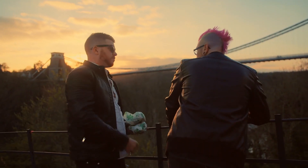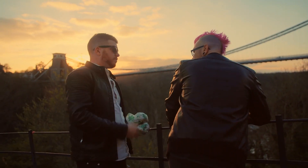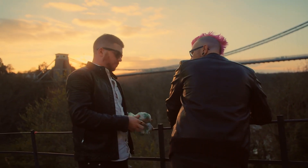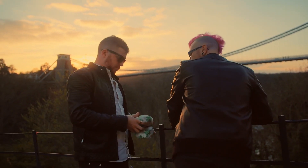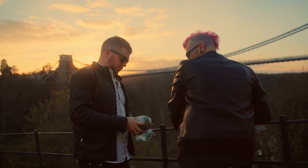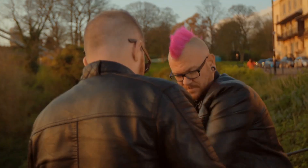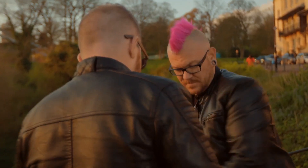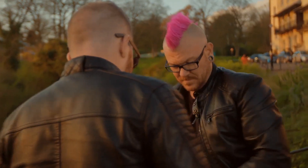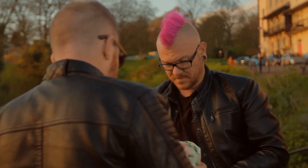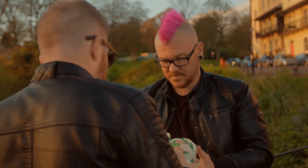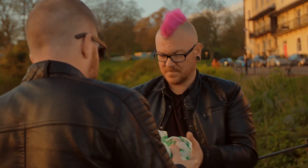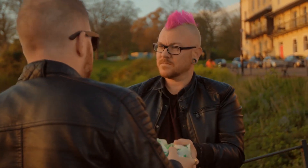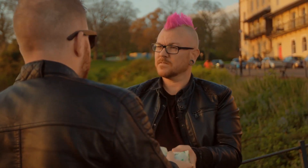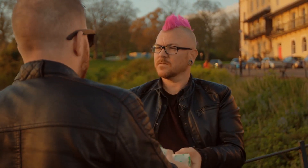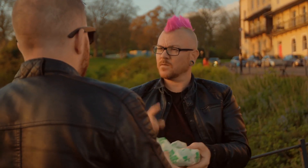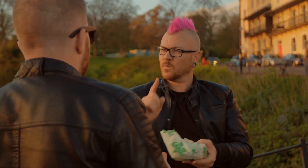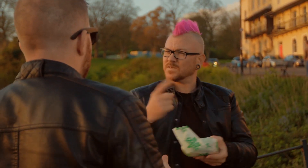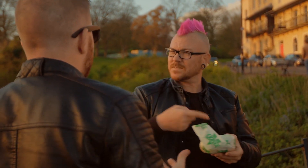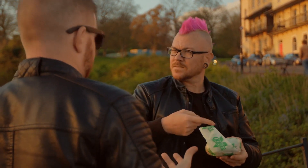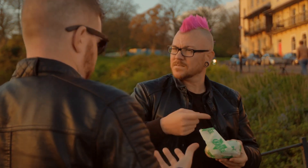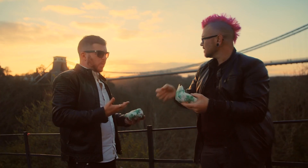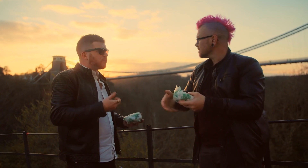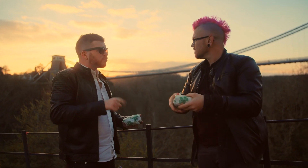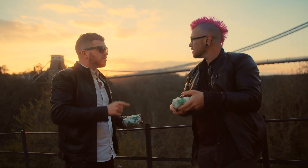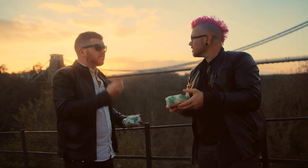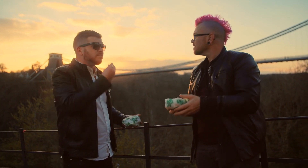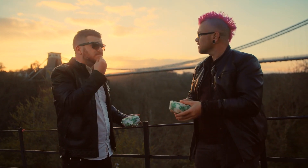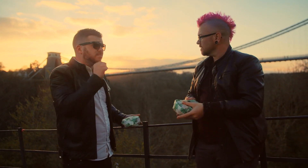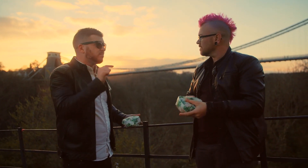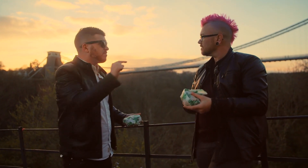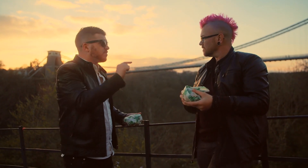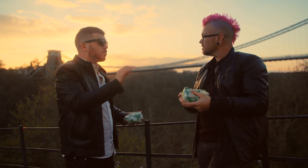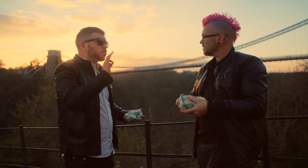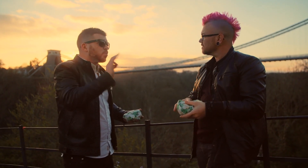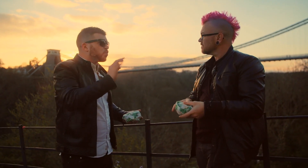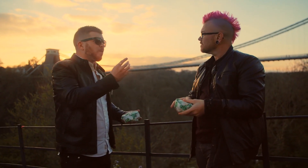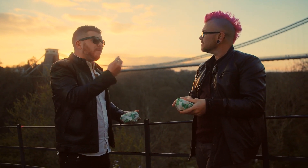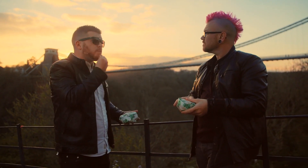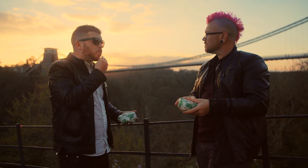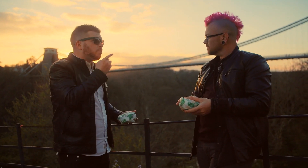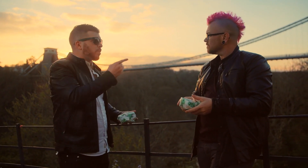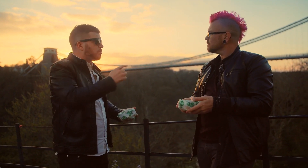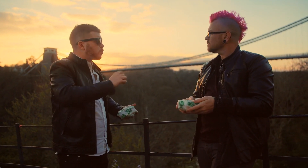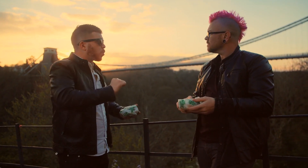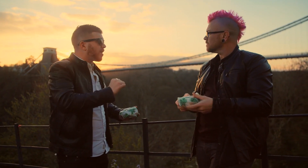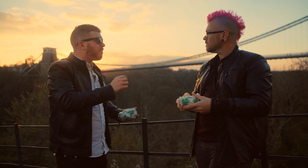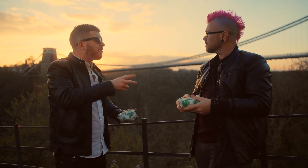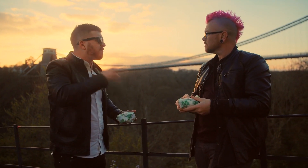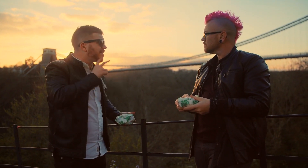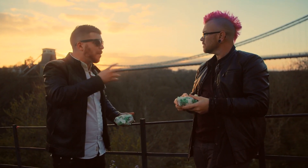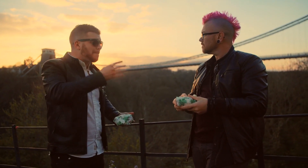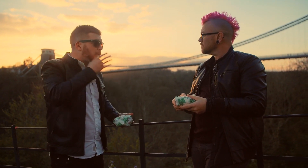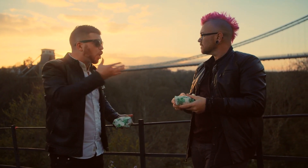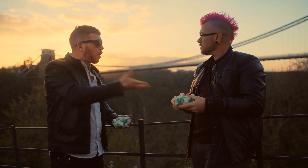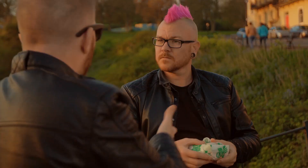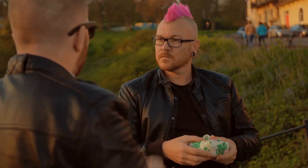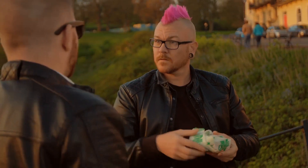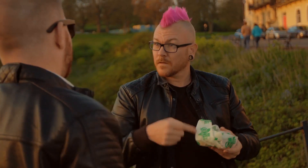Hey, What's this? well, we're here in Bristol, and one thing it's famous for is vegan burgers. This